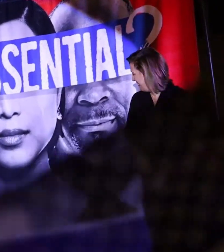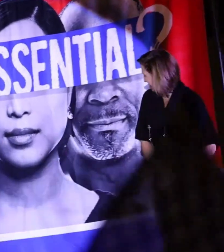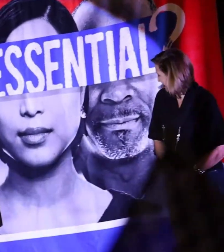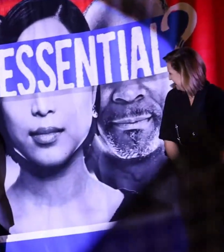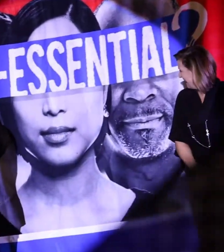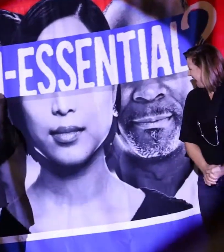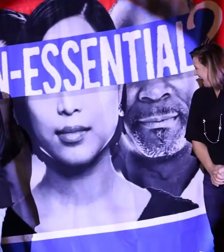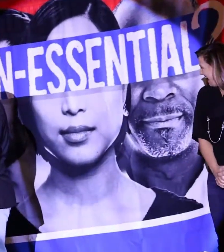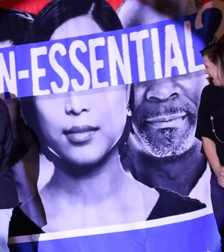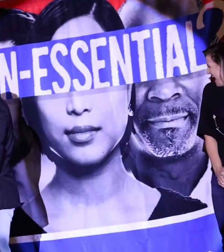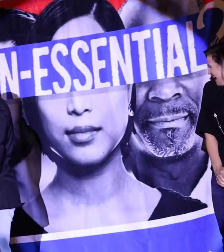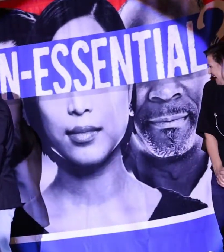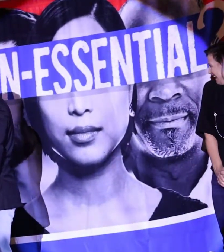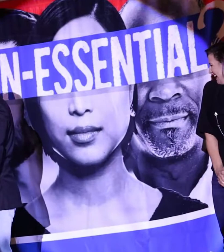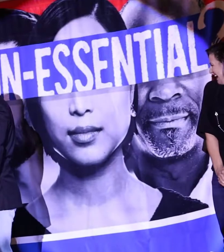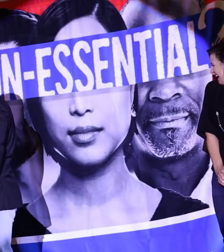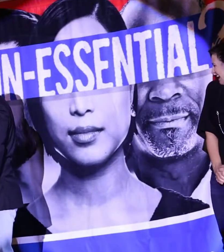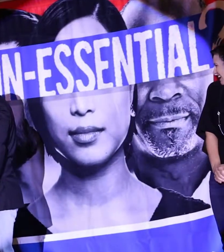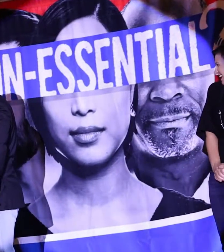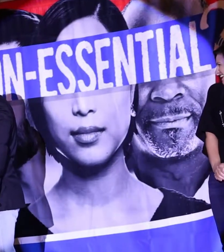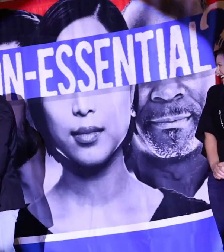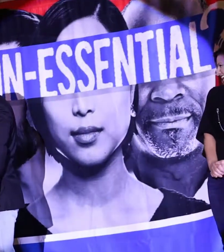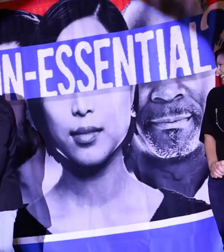actually Savannah Leighton. Yeah!